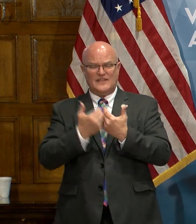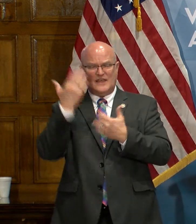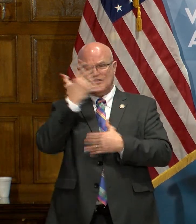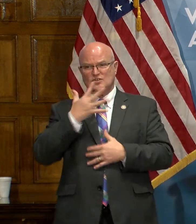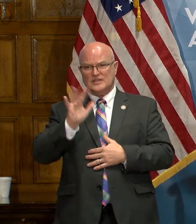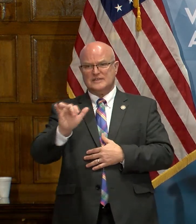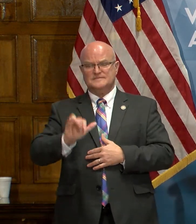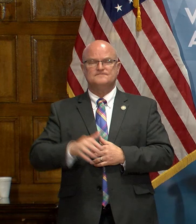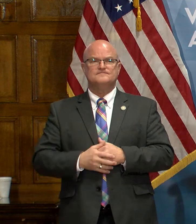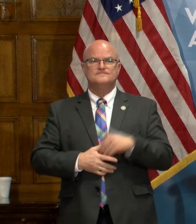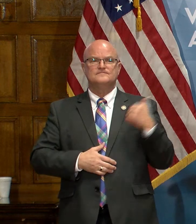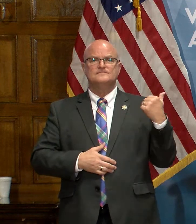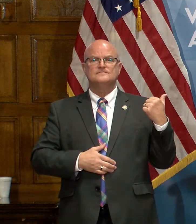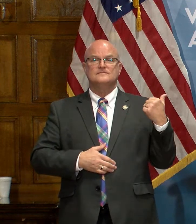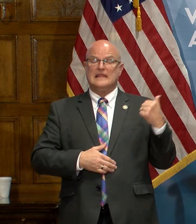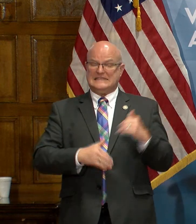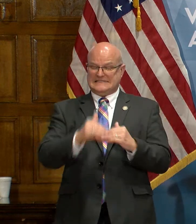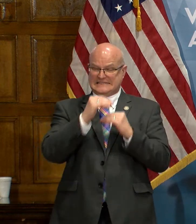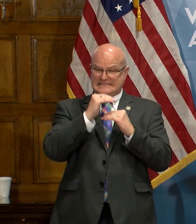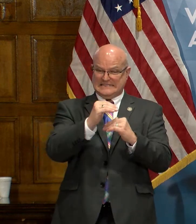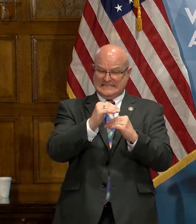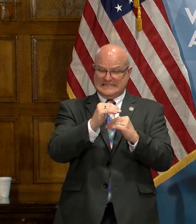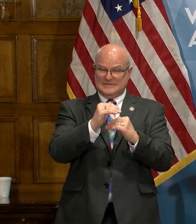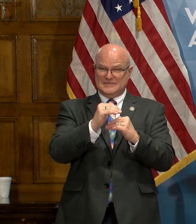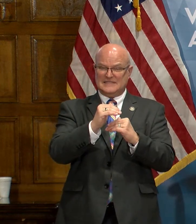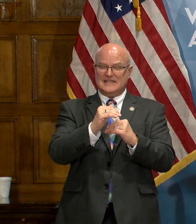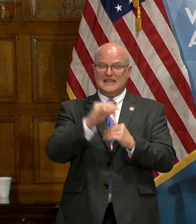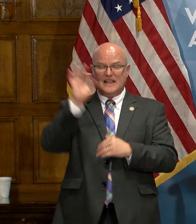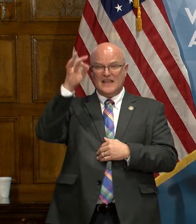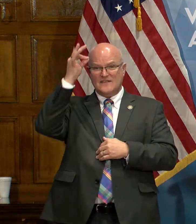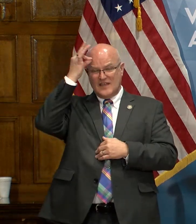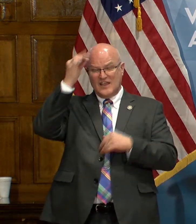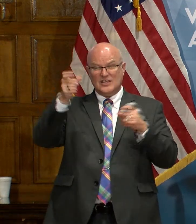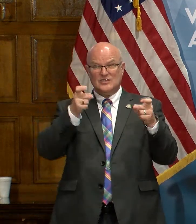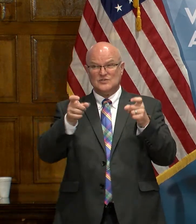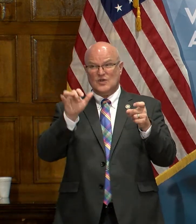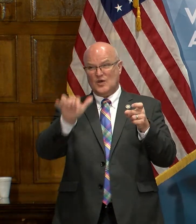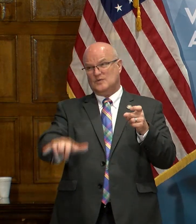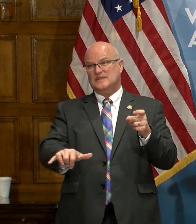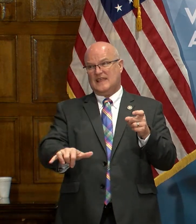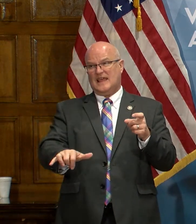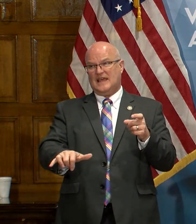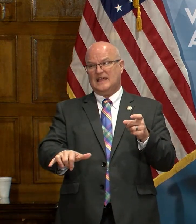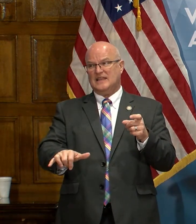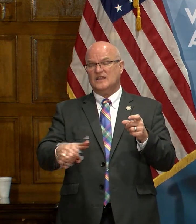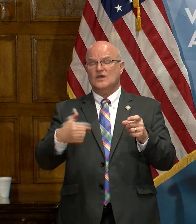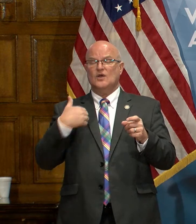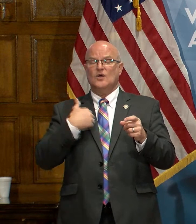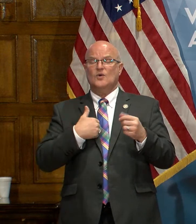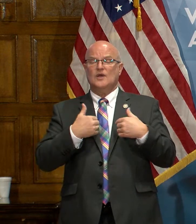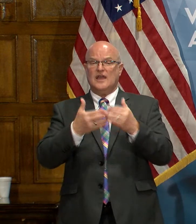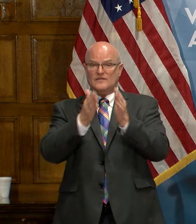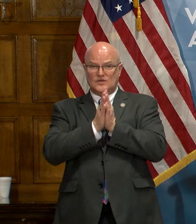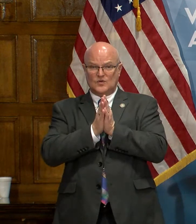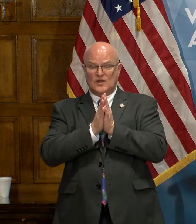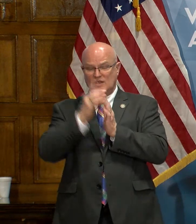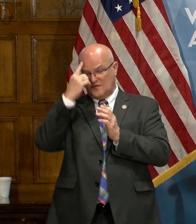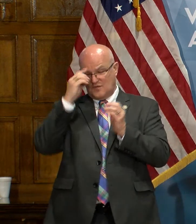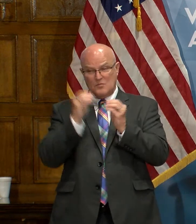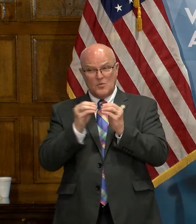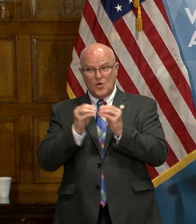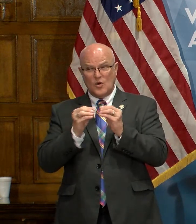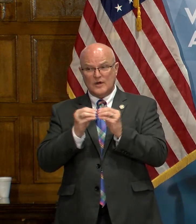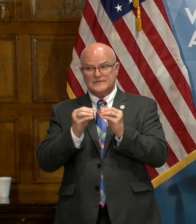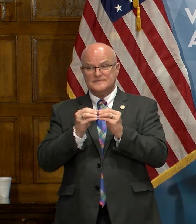looking? It is a limited supply. The federal government controls the supply. We have requests in for